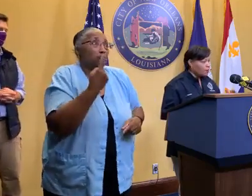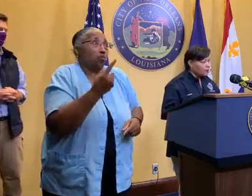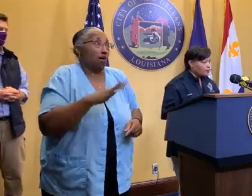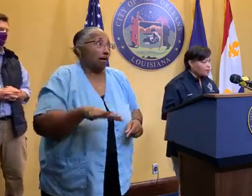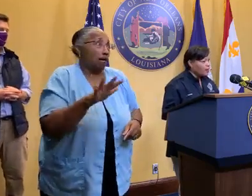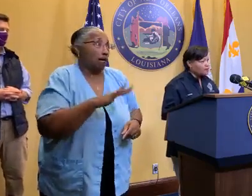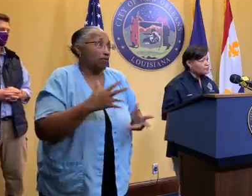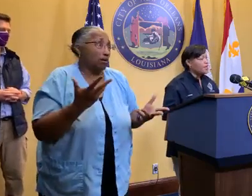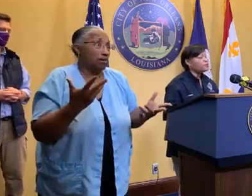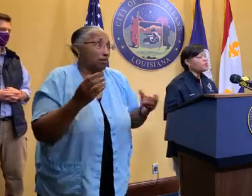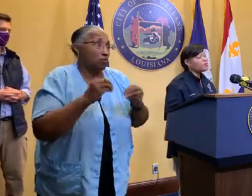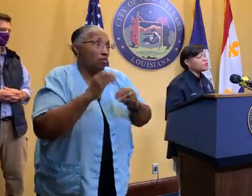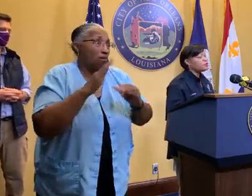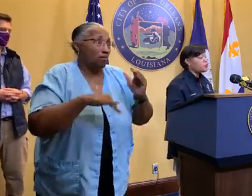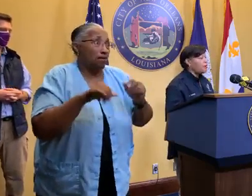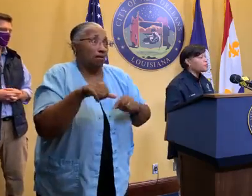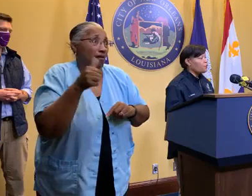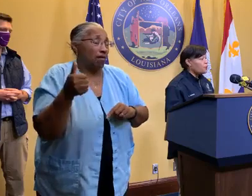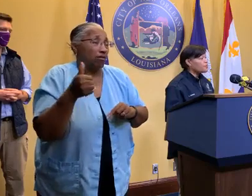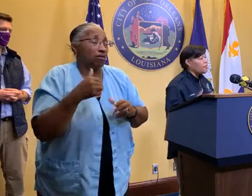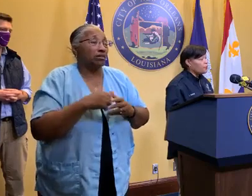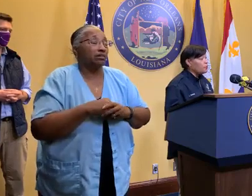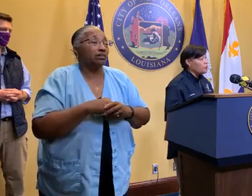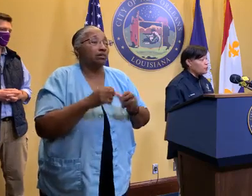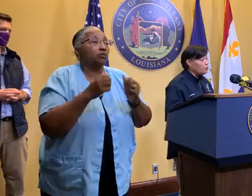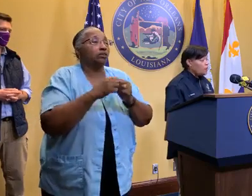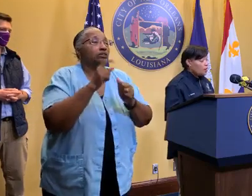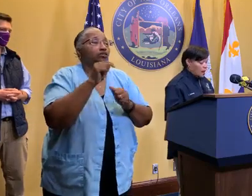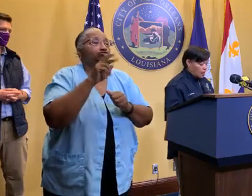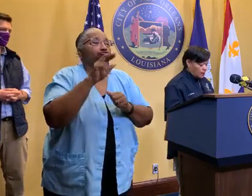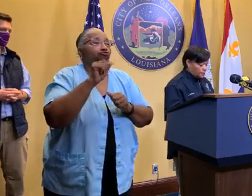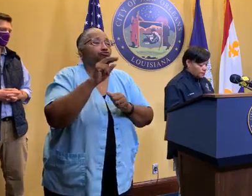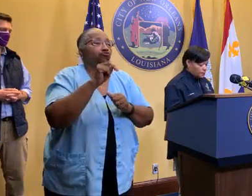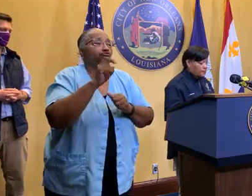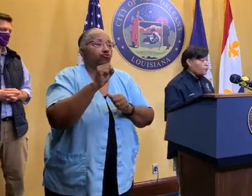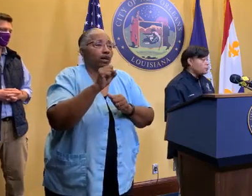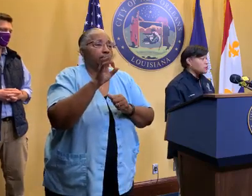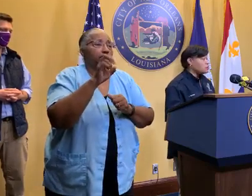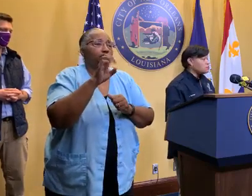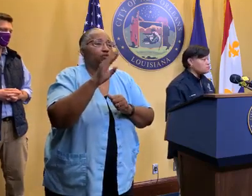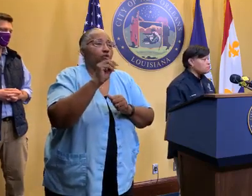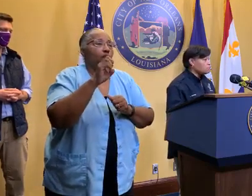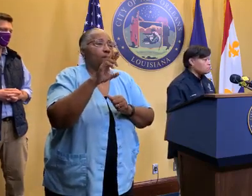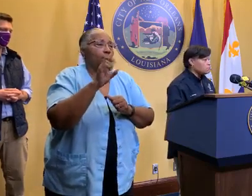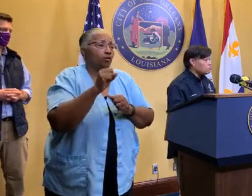it's greater than others as it relates to transformers that we knew.